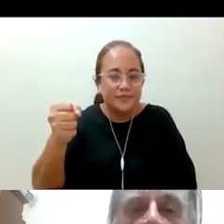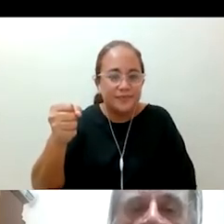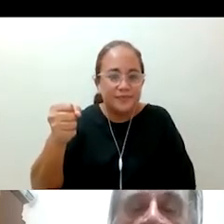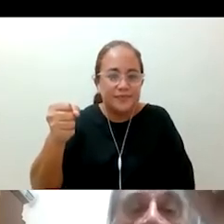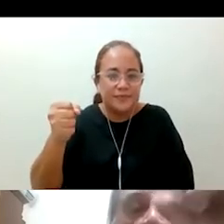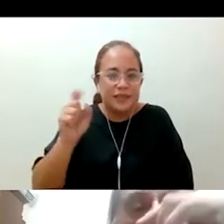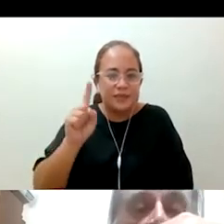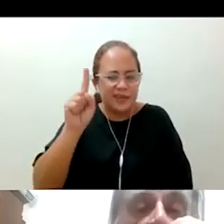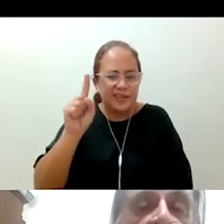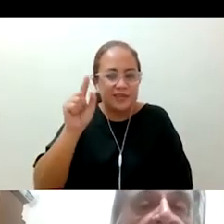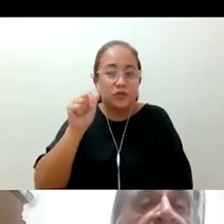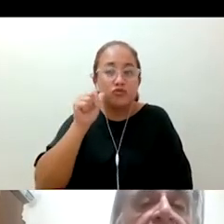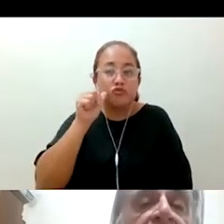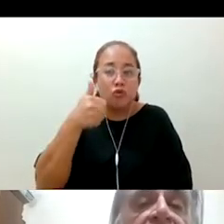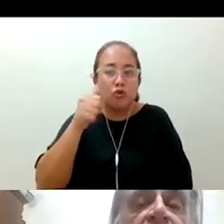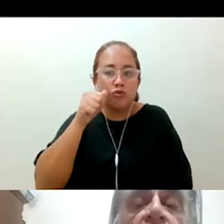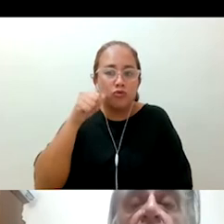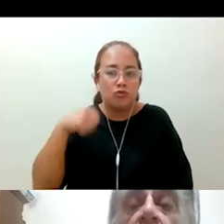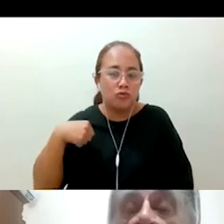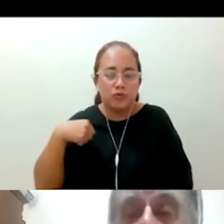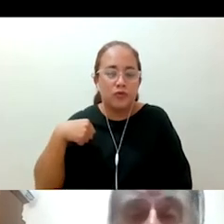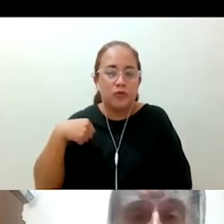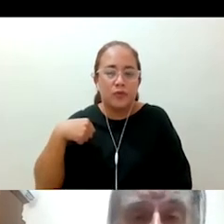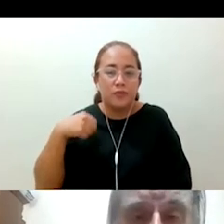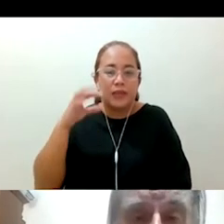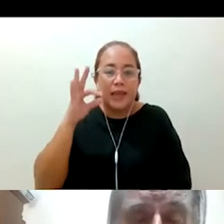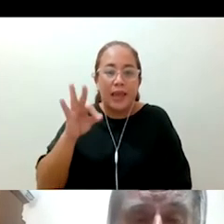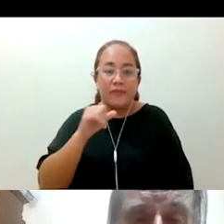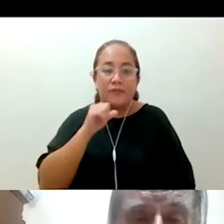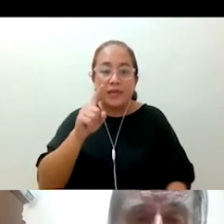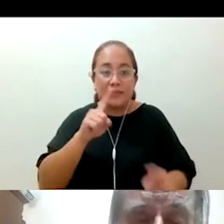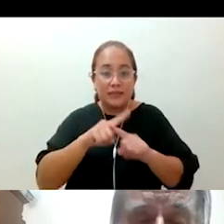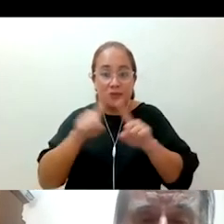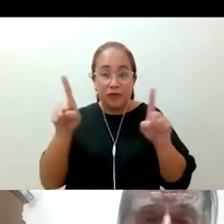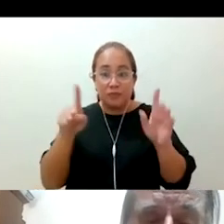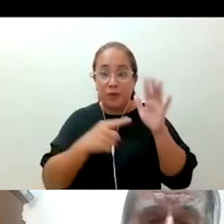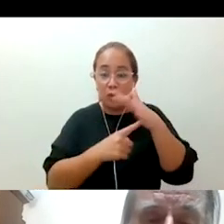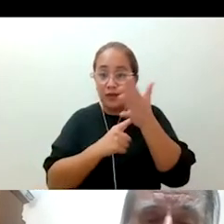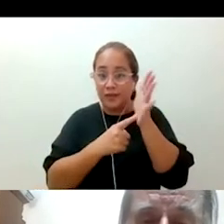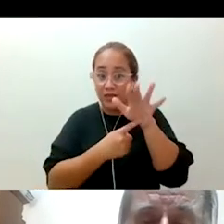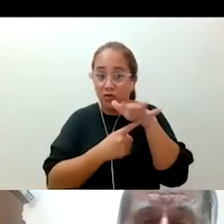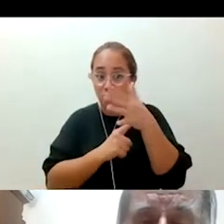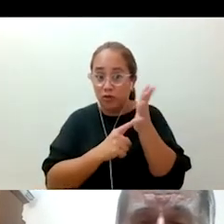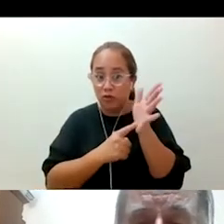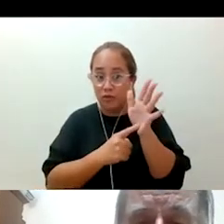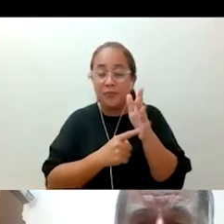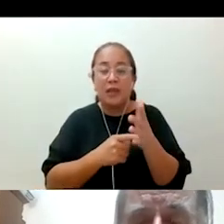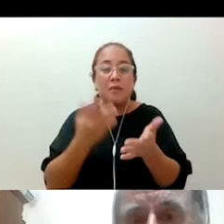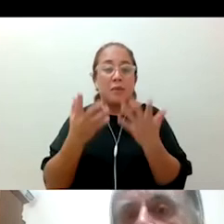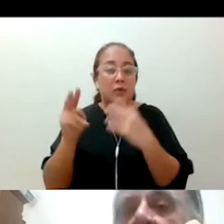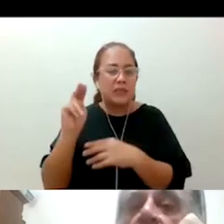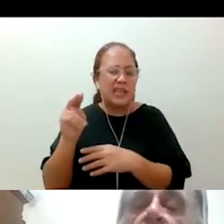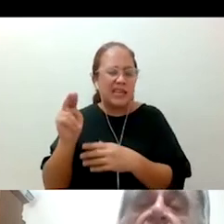Go back up to tomorrow and yesterday. If you don't distinguish those by orientation, you probably need